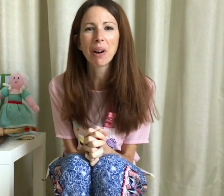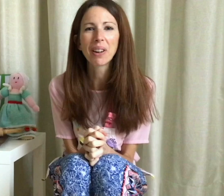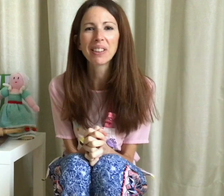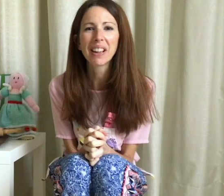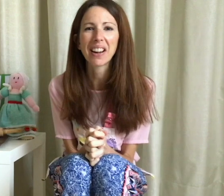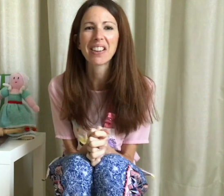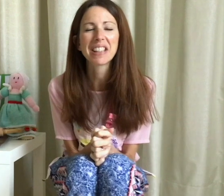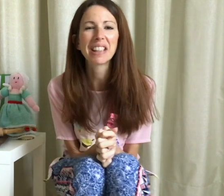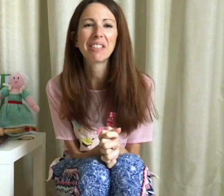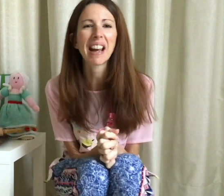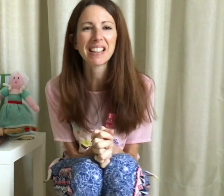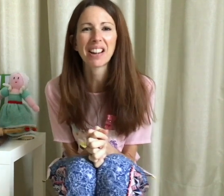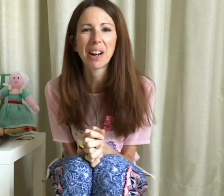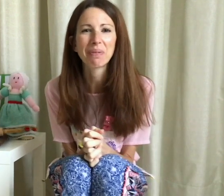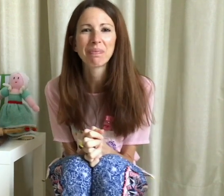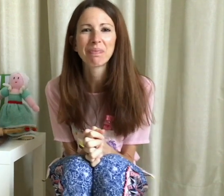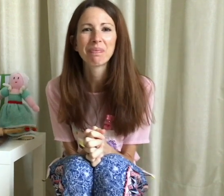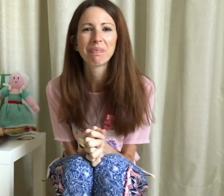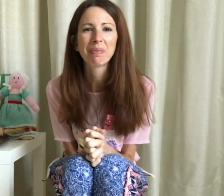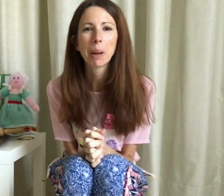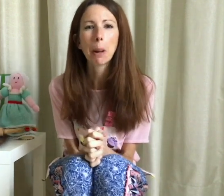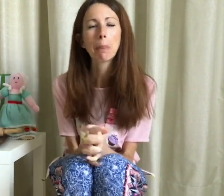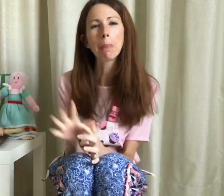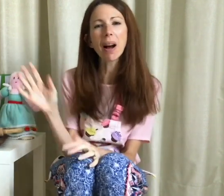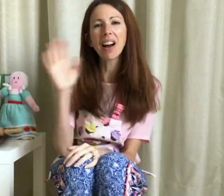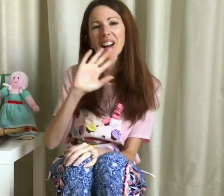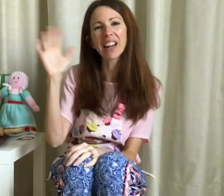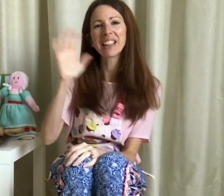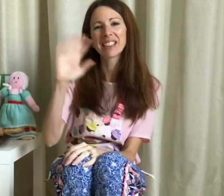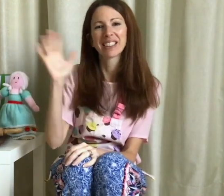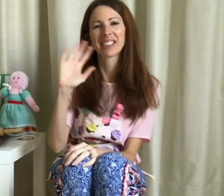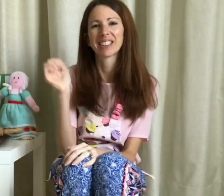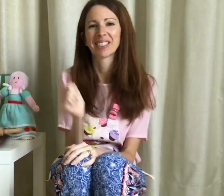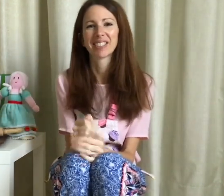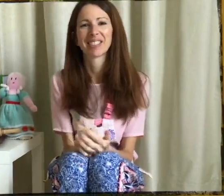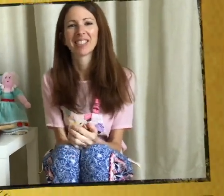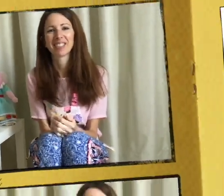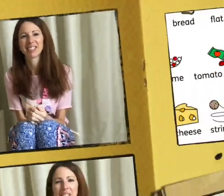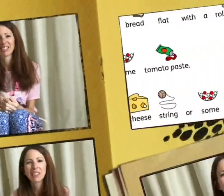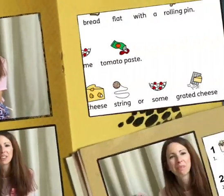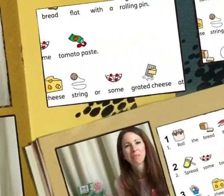everyone, and I'll see you next time. Bye!